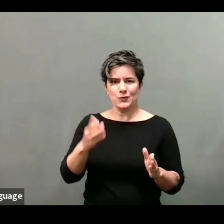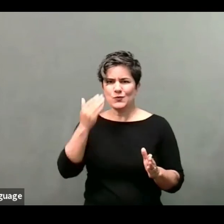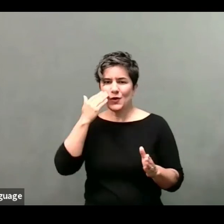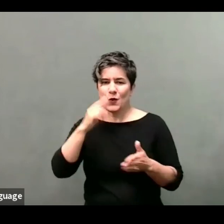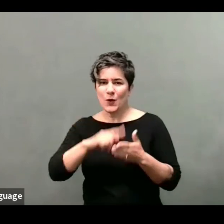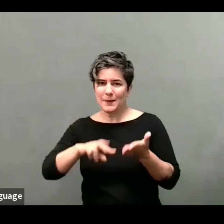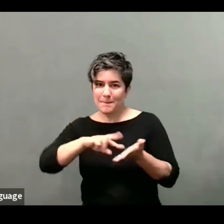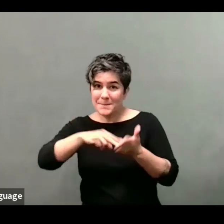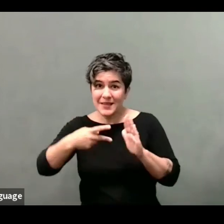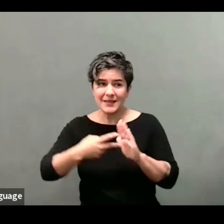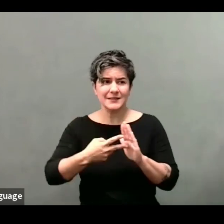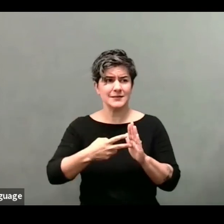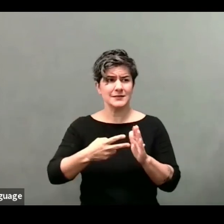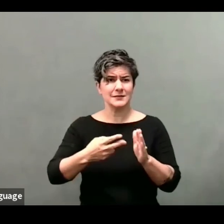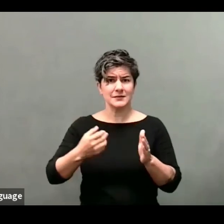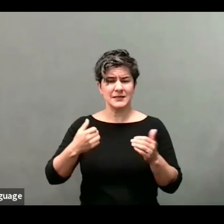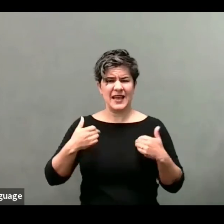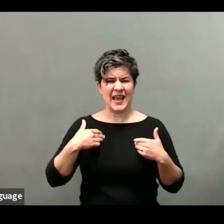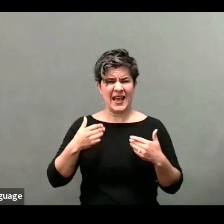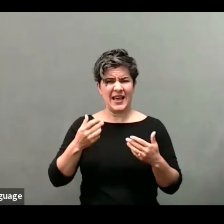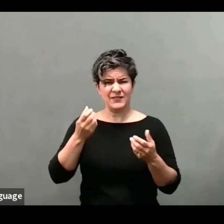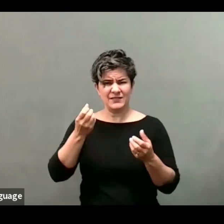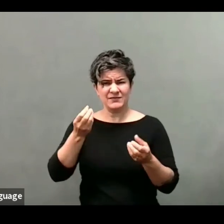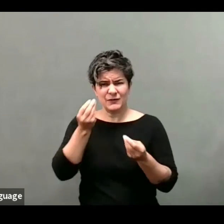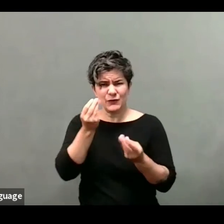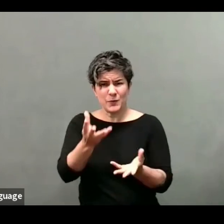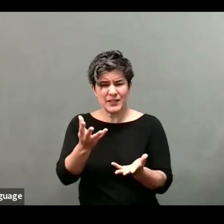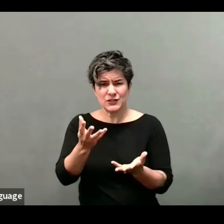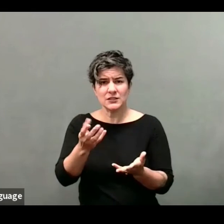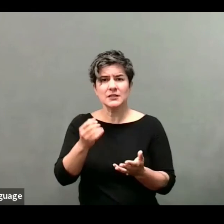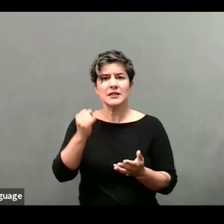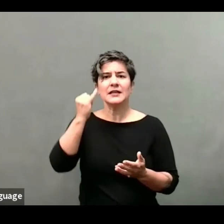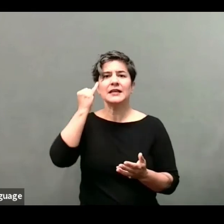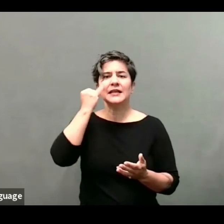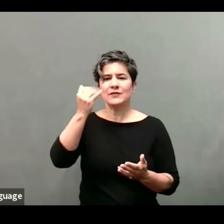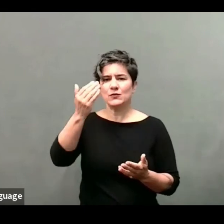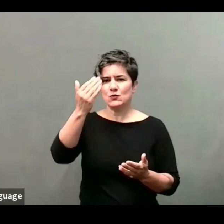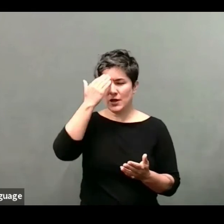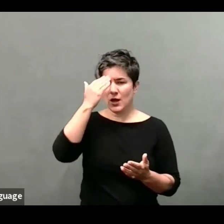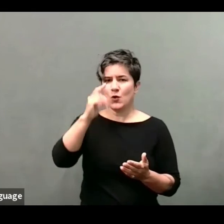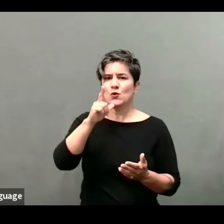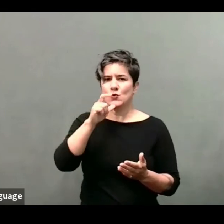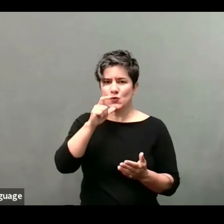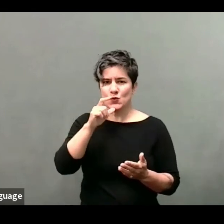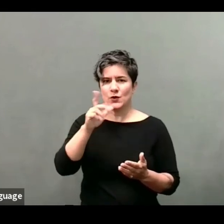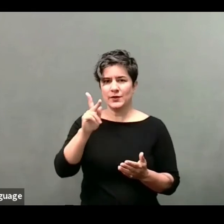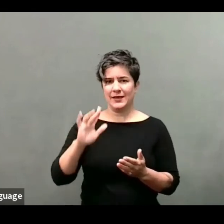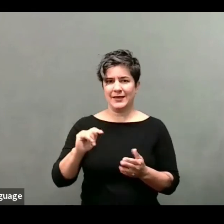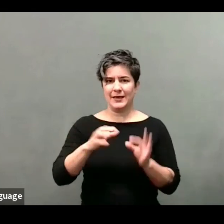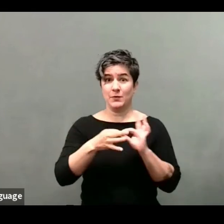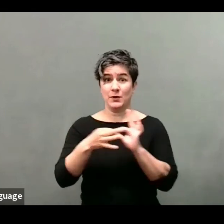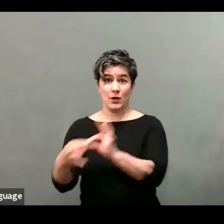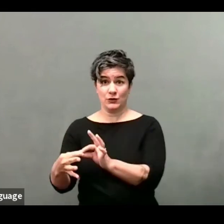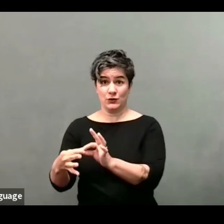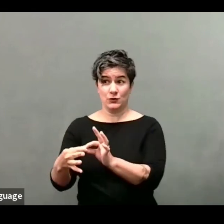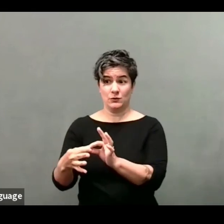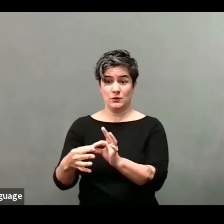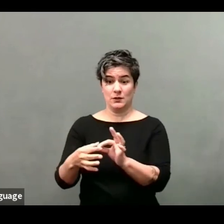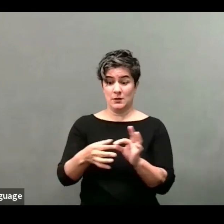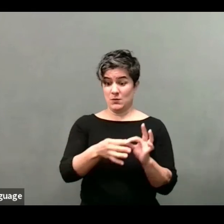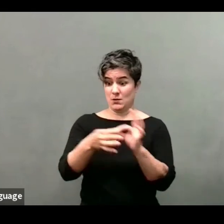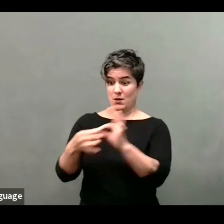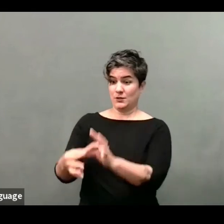saying or have it mean anything to you is if you know who that kit belongs to, which should only be the